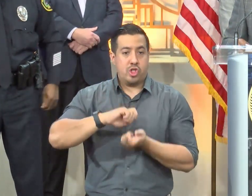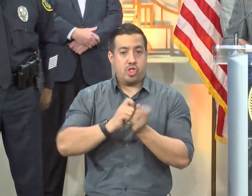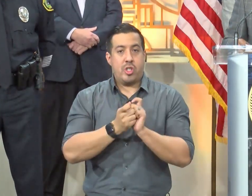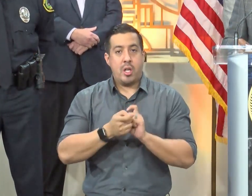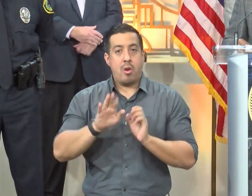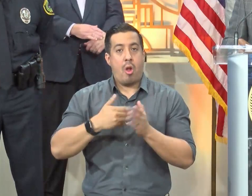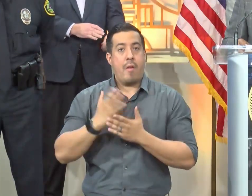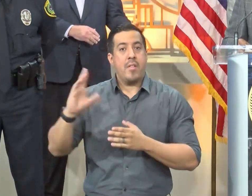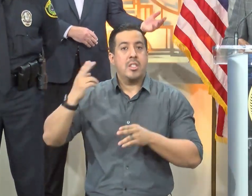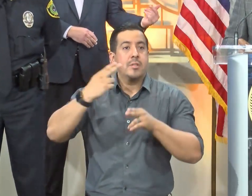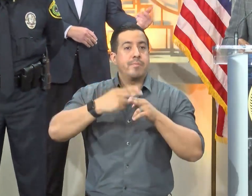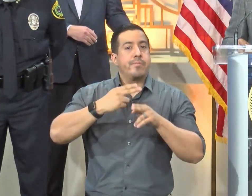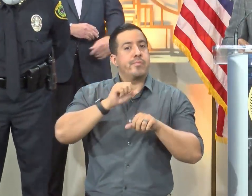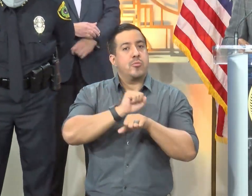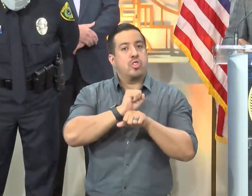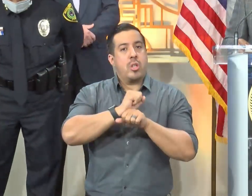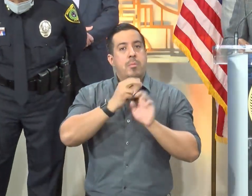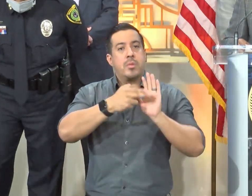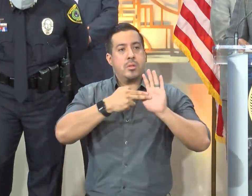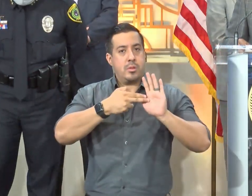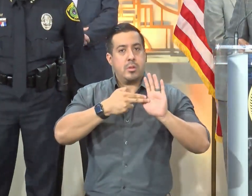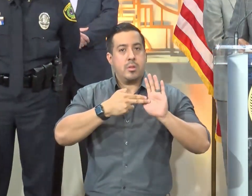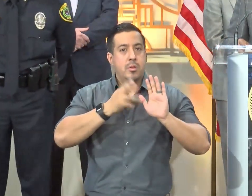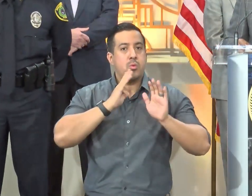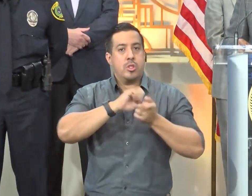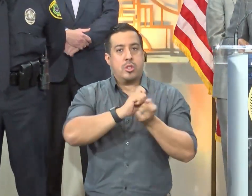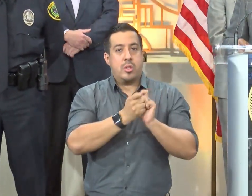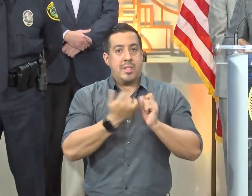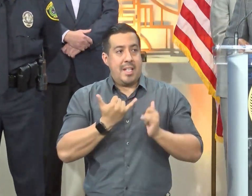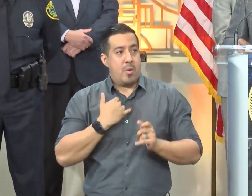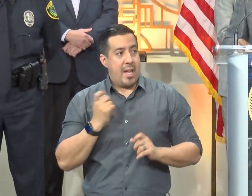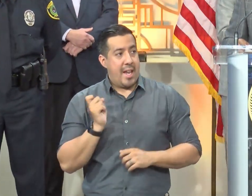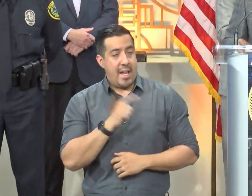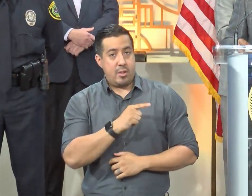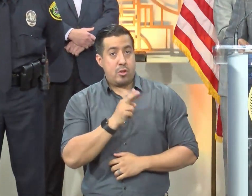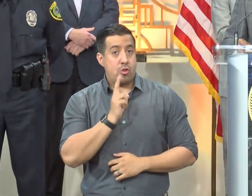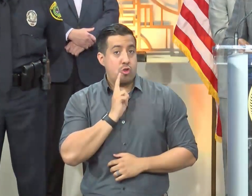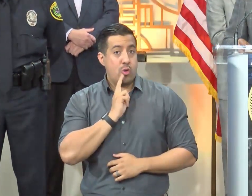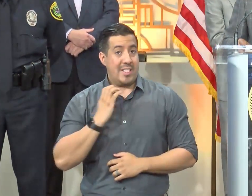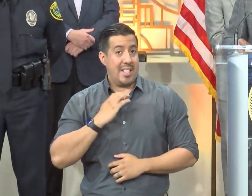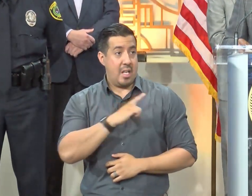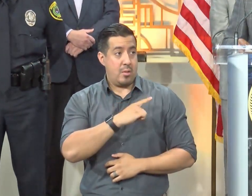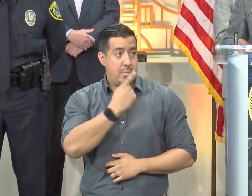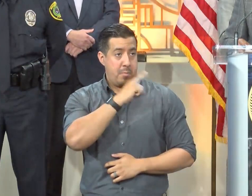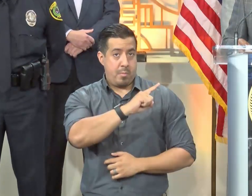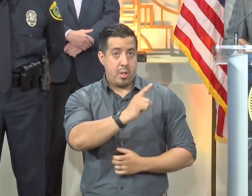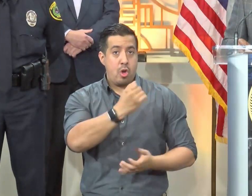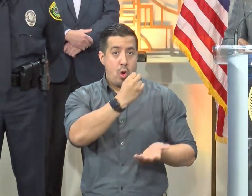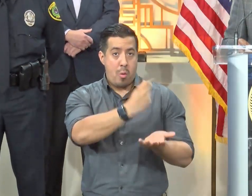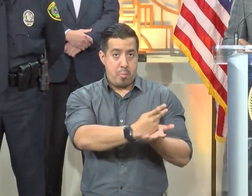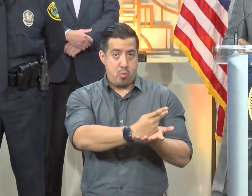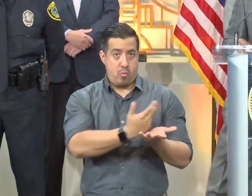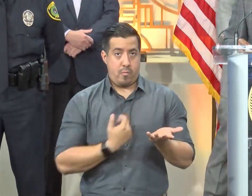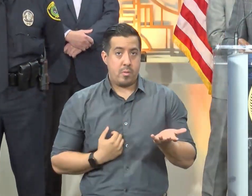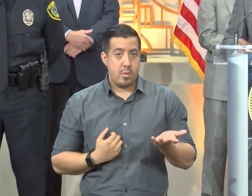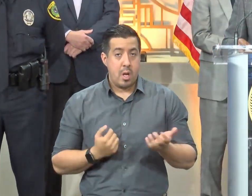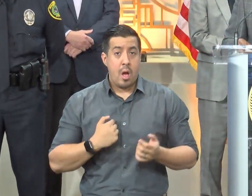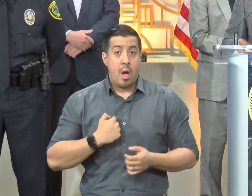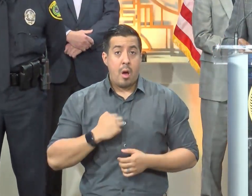Job Classification Ordinance, which I will ask Houston City Council to approve. I am confident